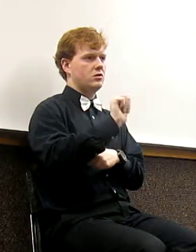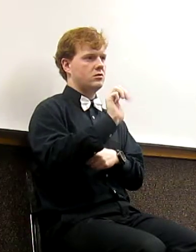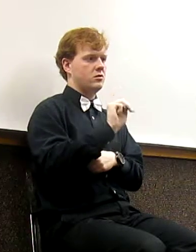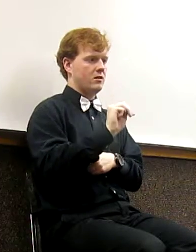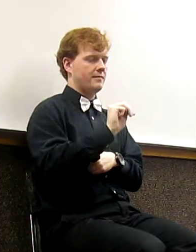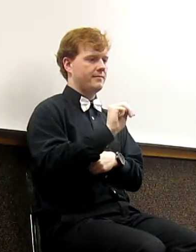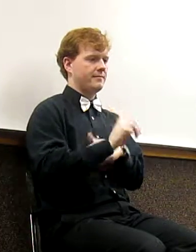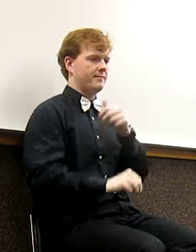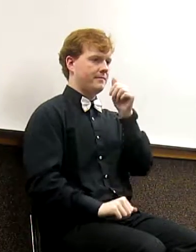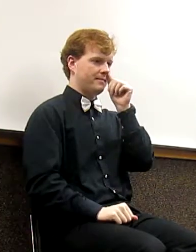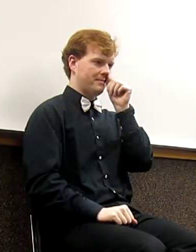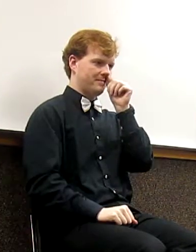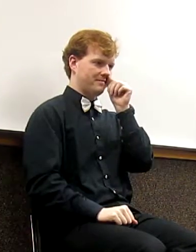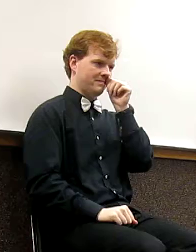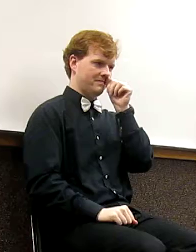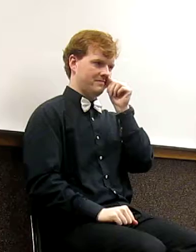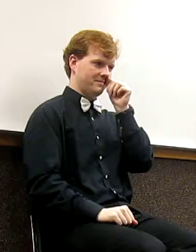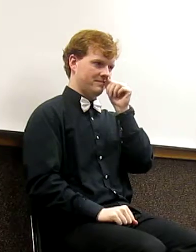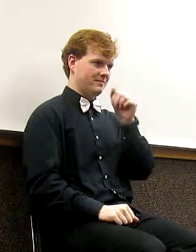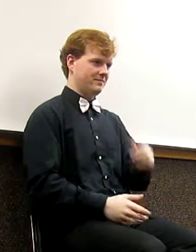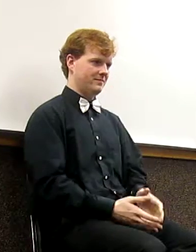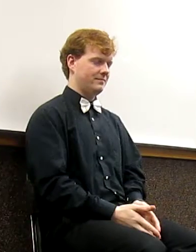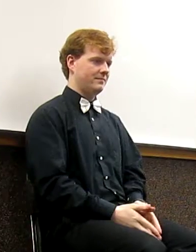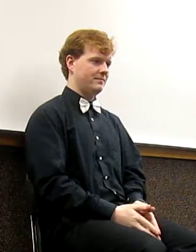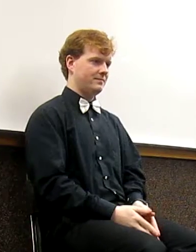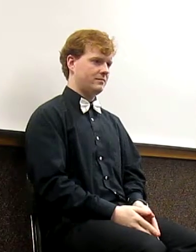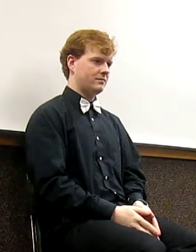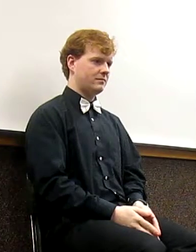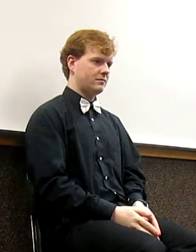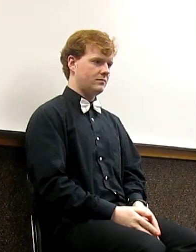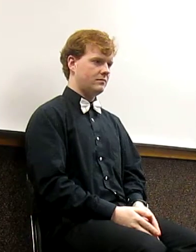of fat you eat, you get 9 calories.